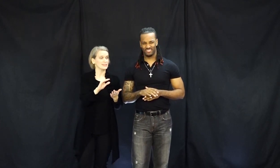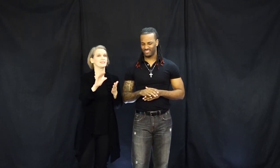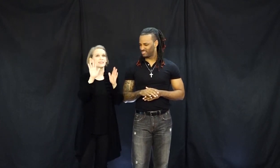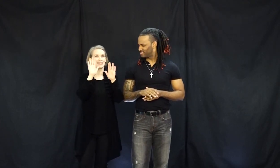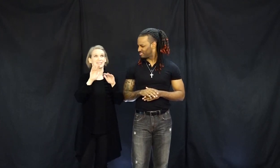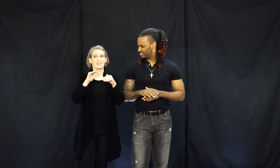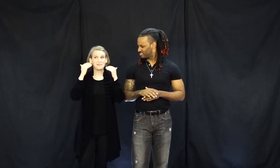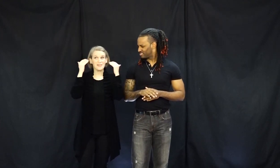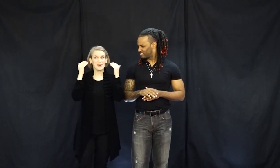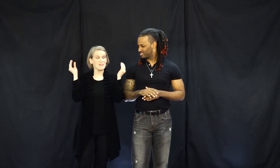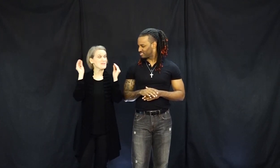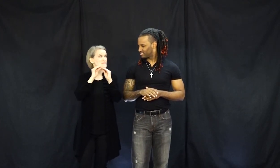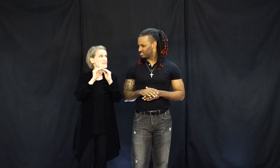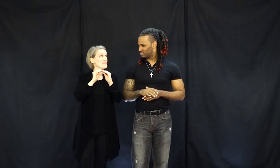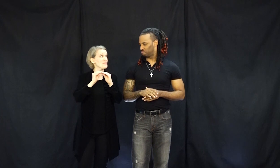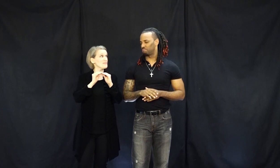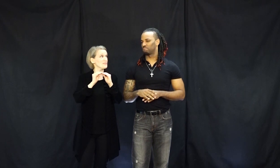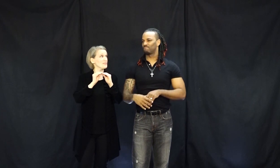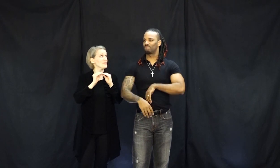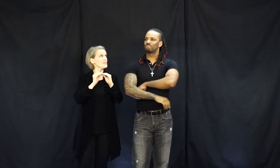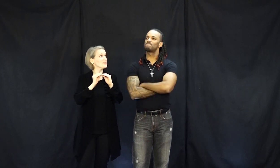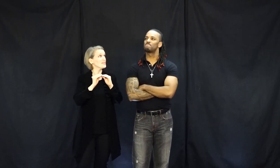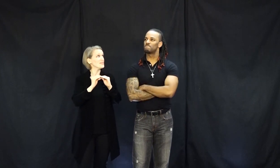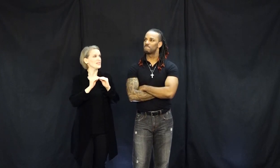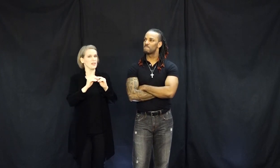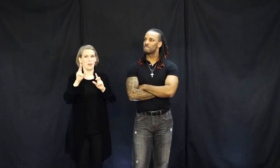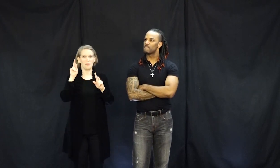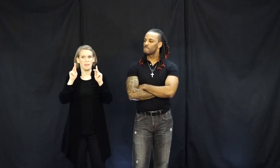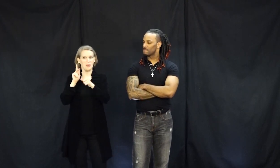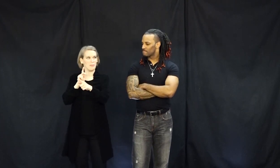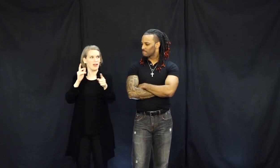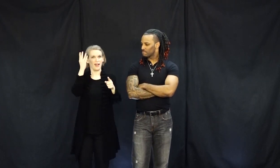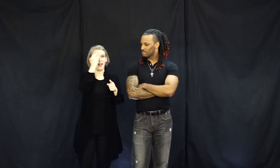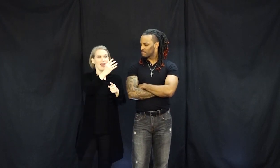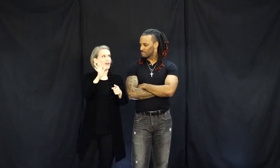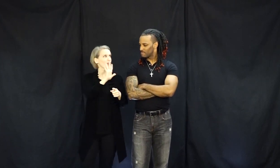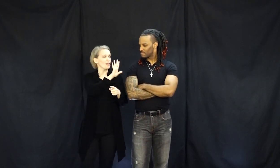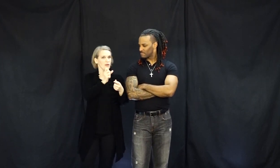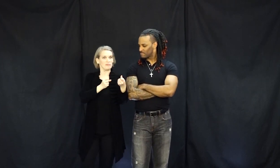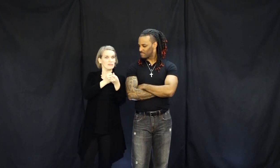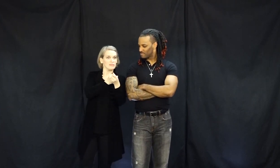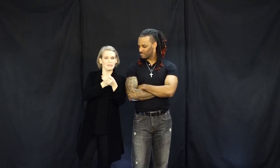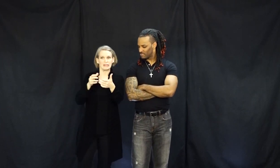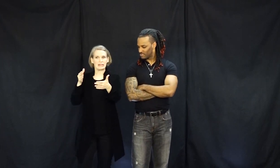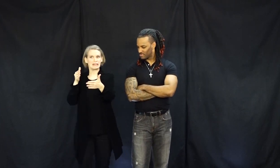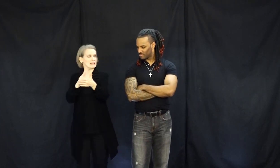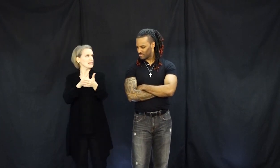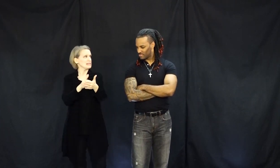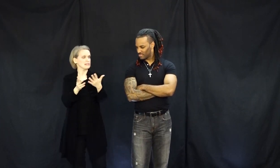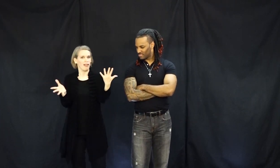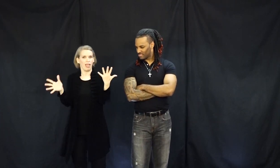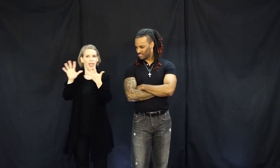Smile more. Don't let them know what you're against or what you're